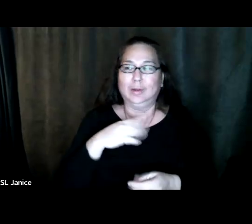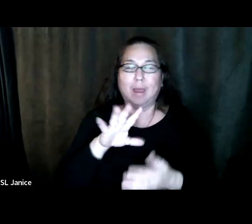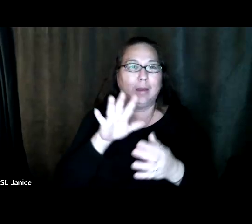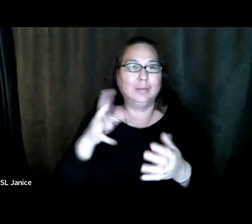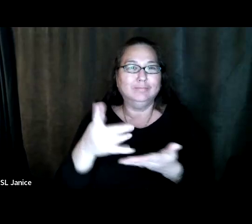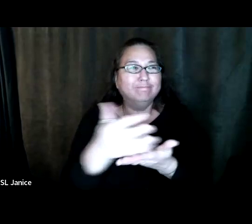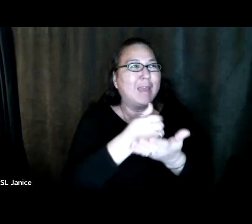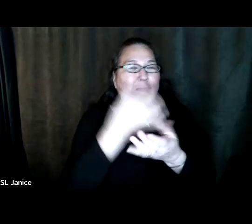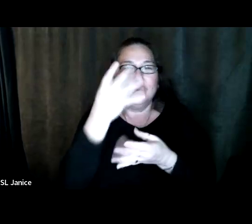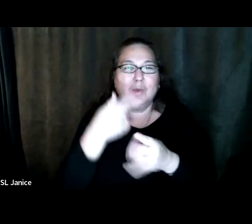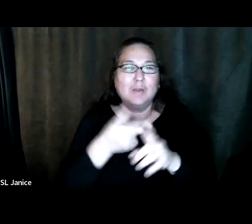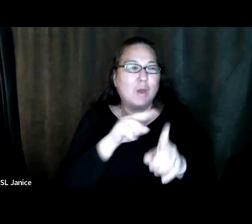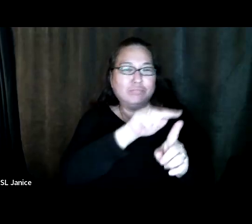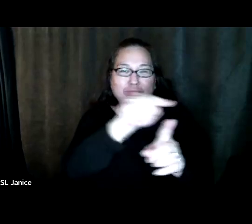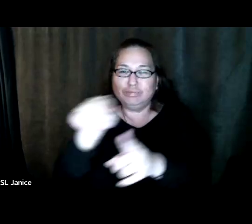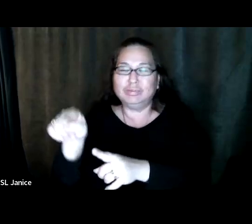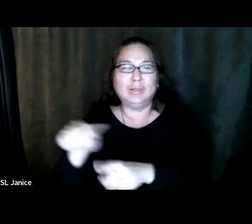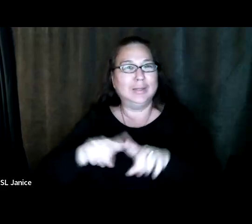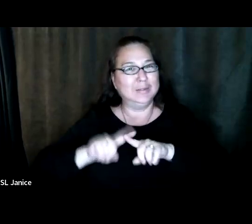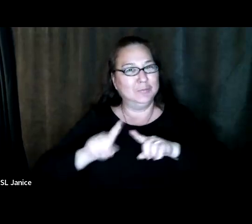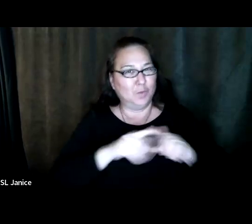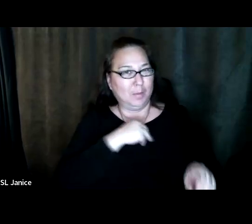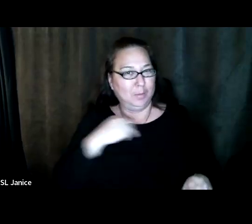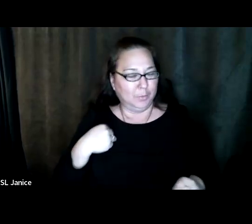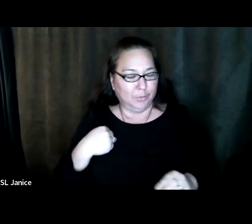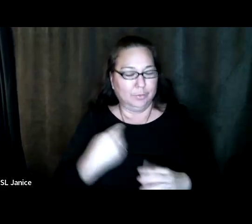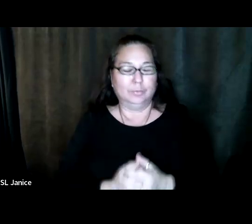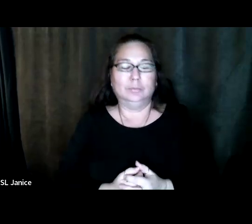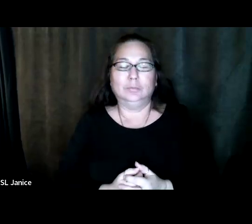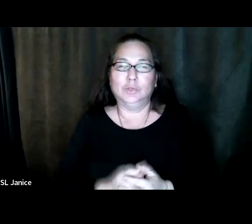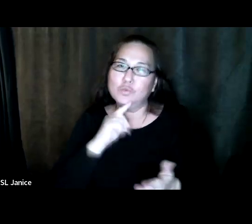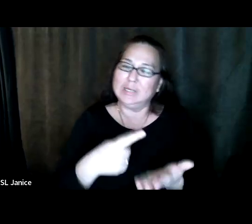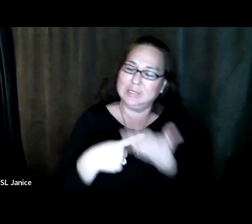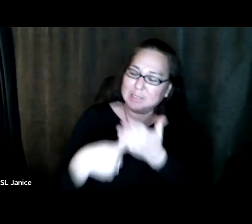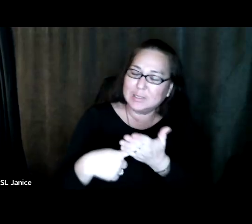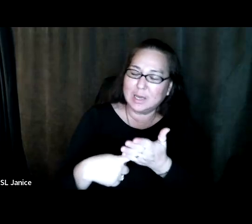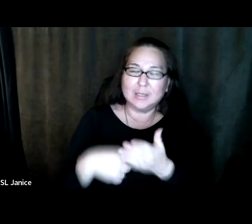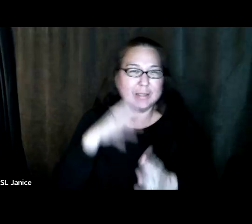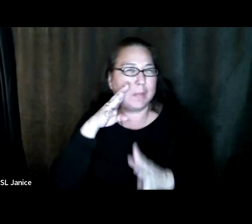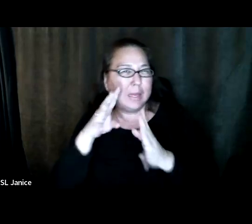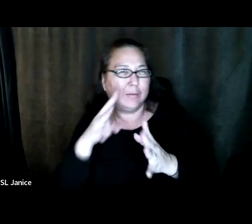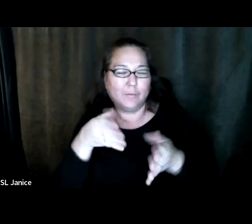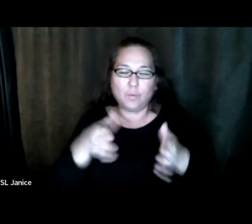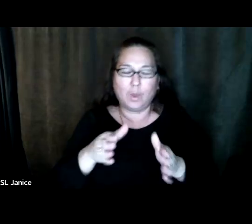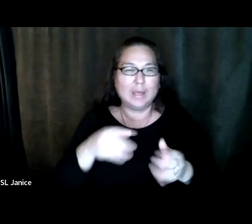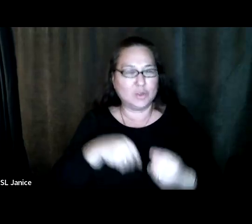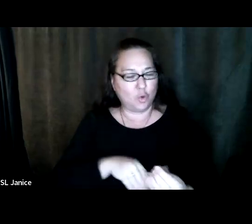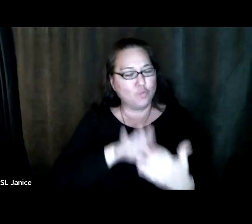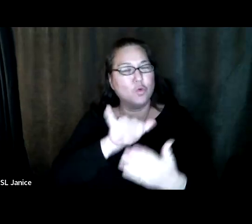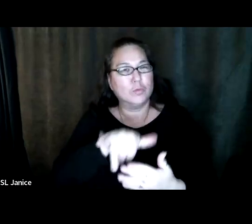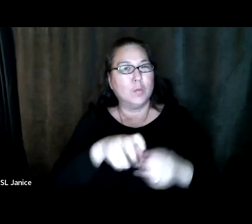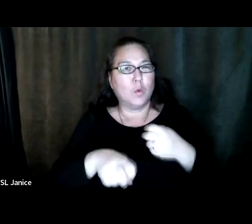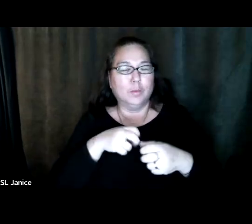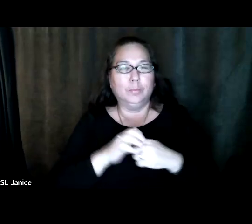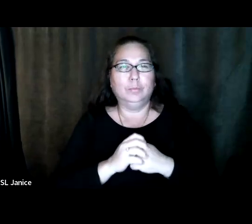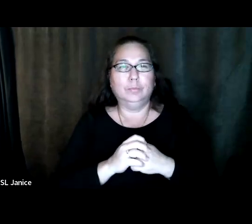We're open, to other members to discuss some innovative ways to approach those problems. Some schools